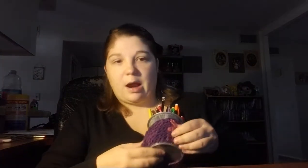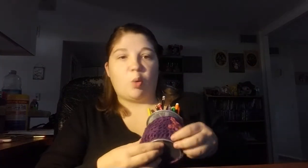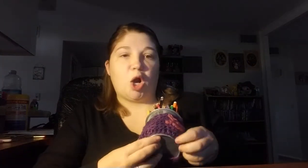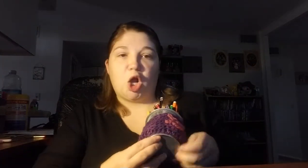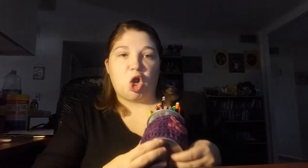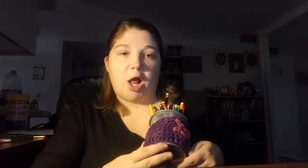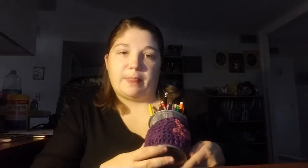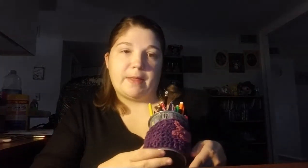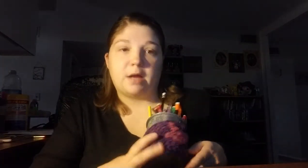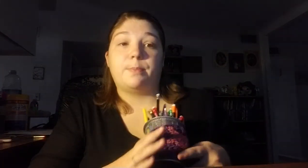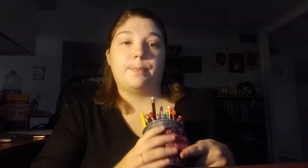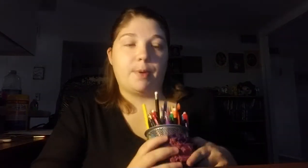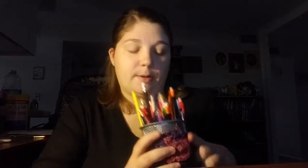not really good at this, but